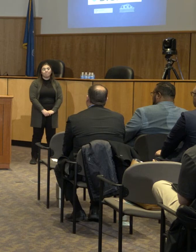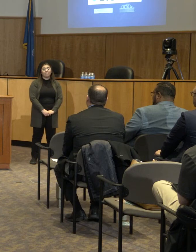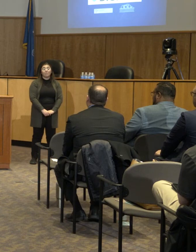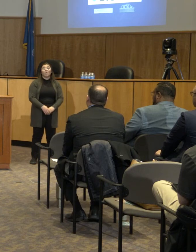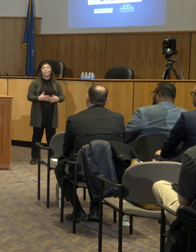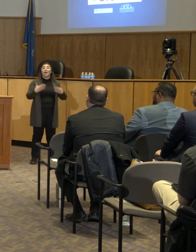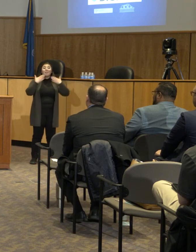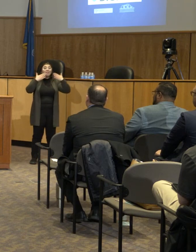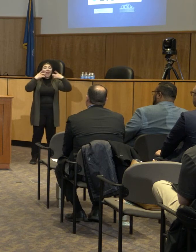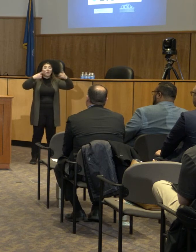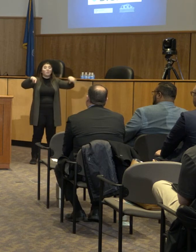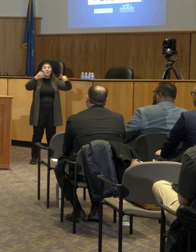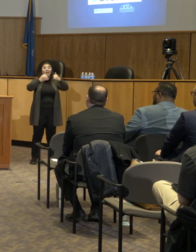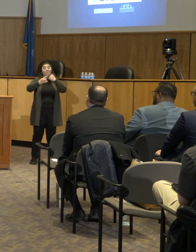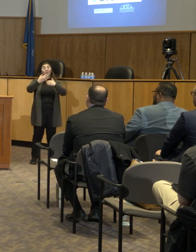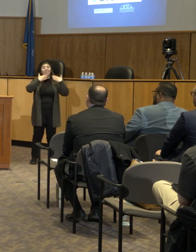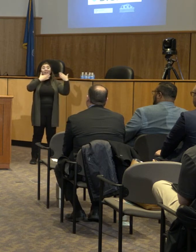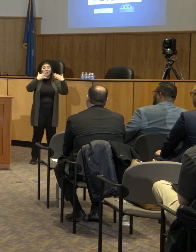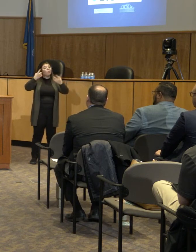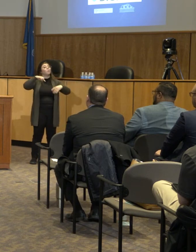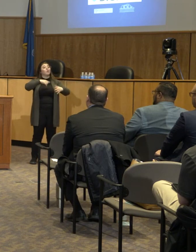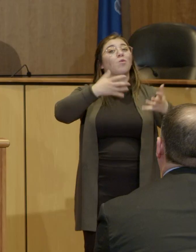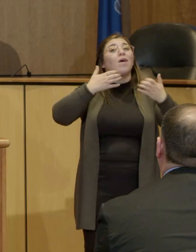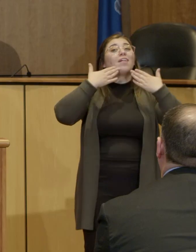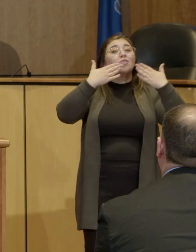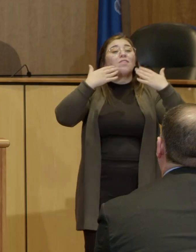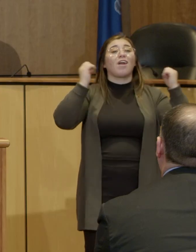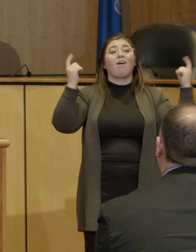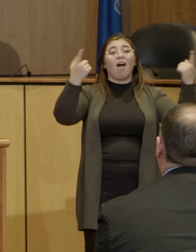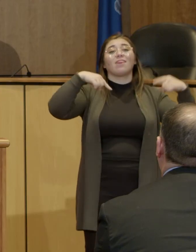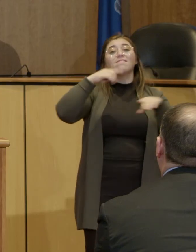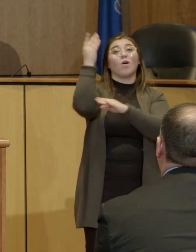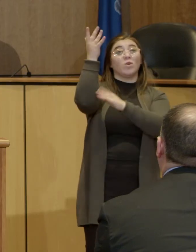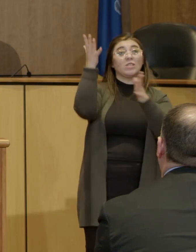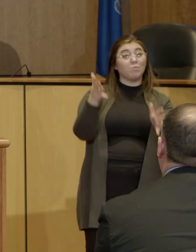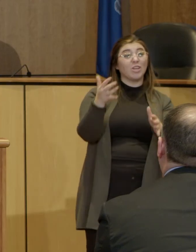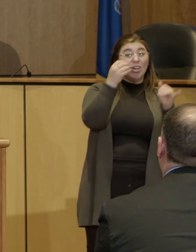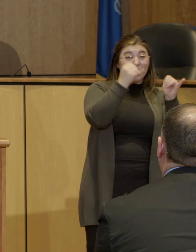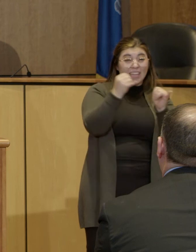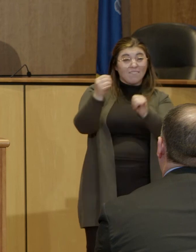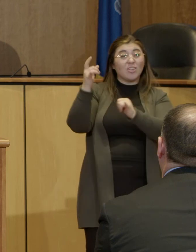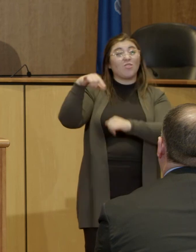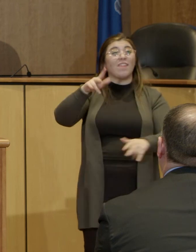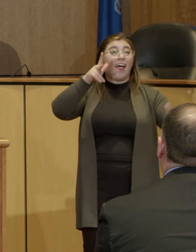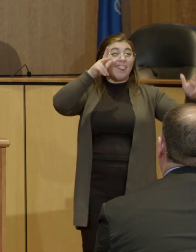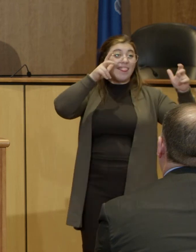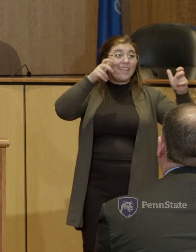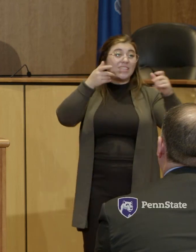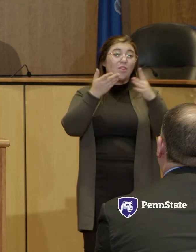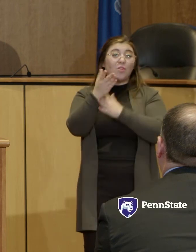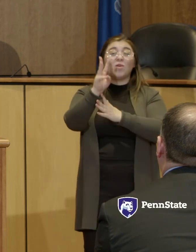Well, thank you, everyone. We would like to thank all of our speakers, individuals that listened